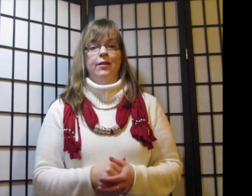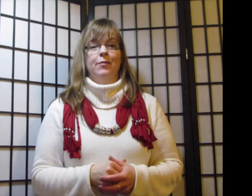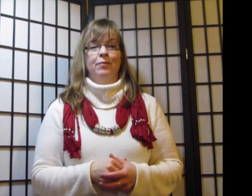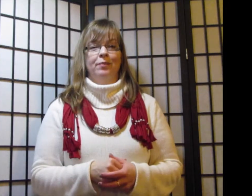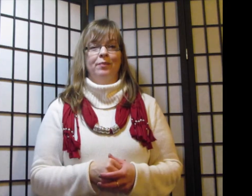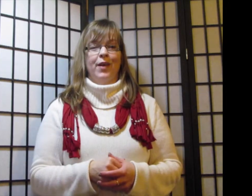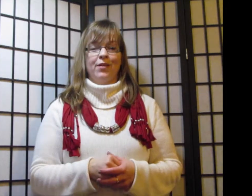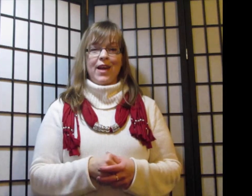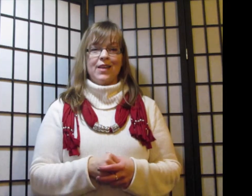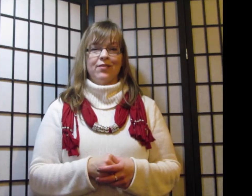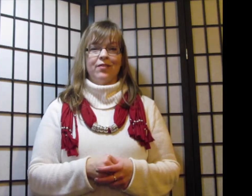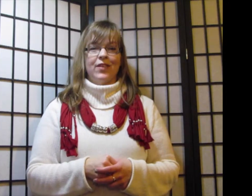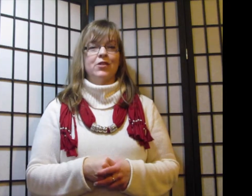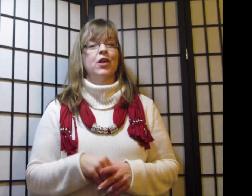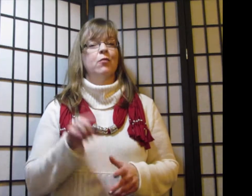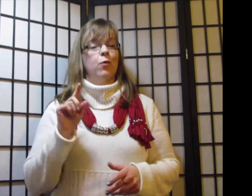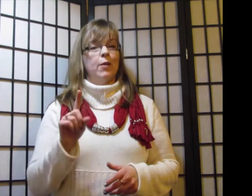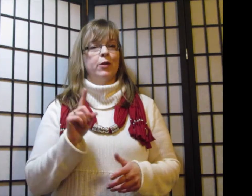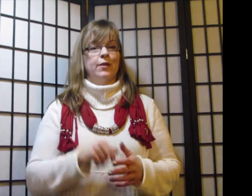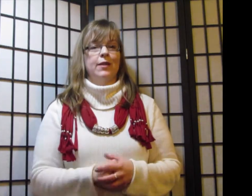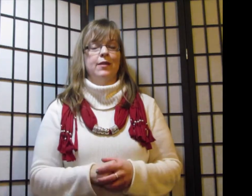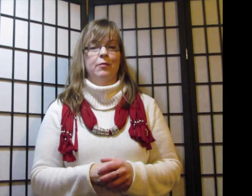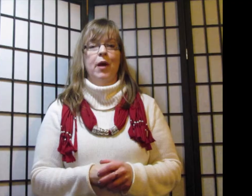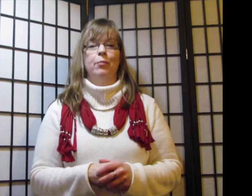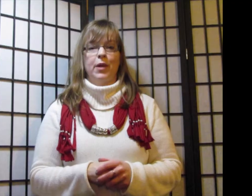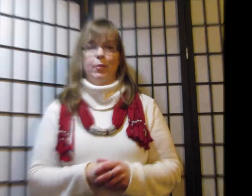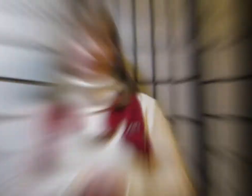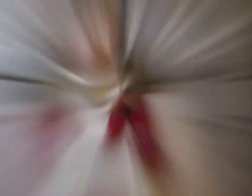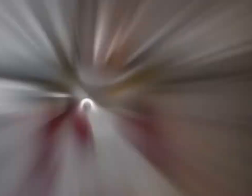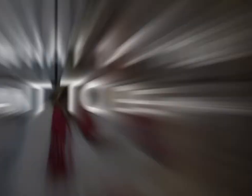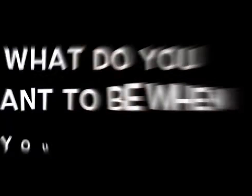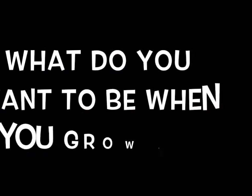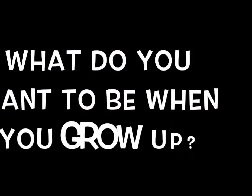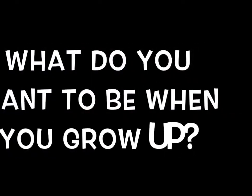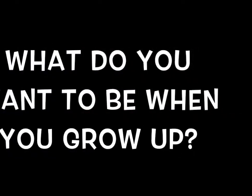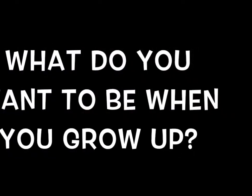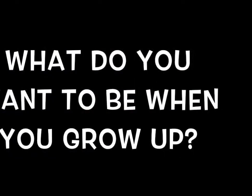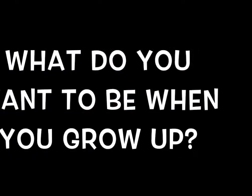feelings. All right? Let's try one more sentence about people.